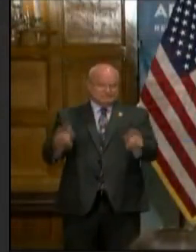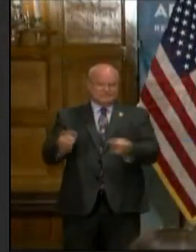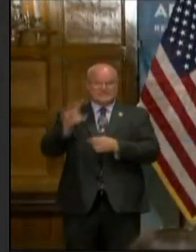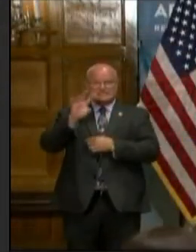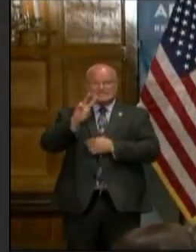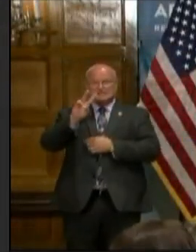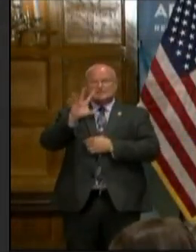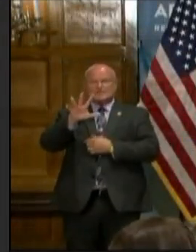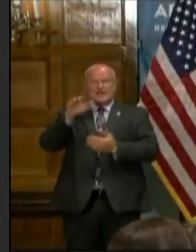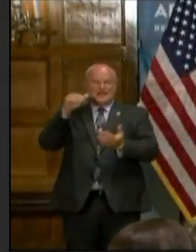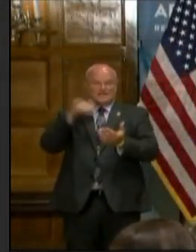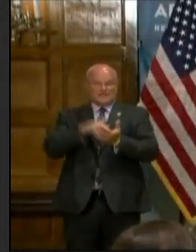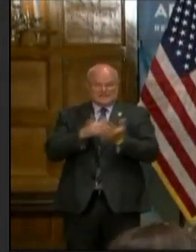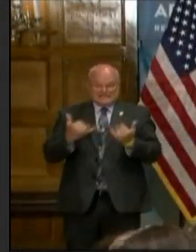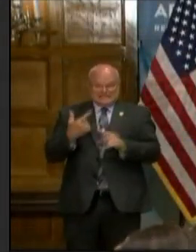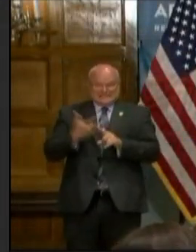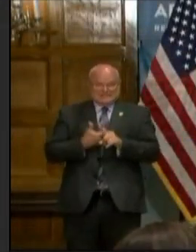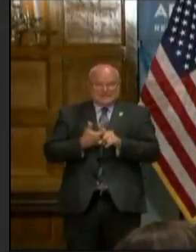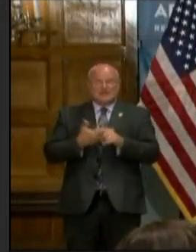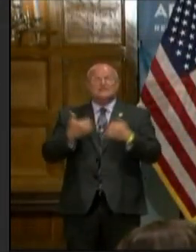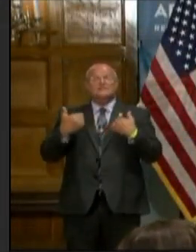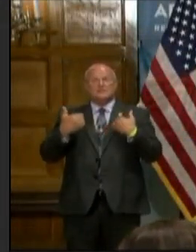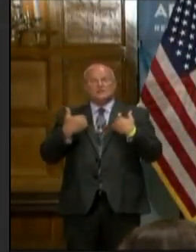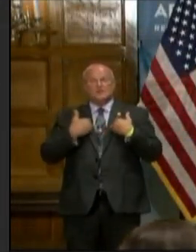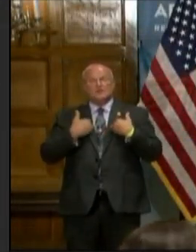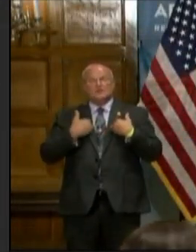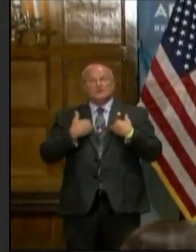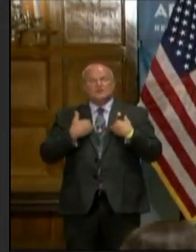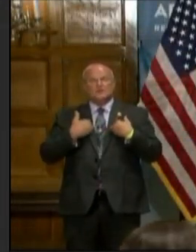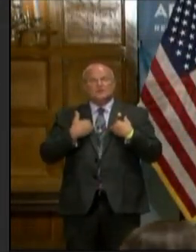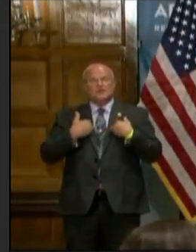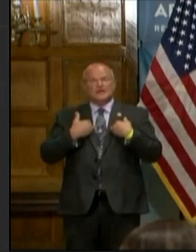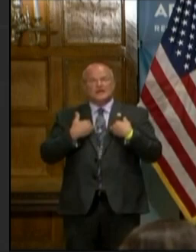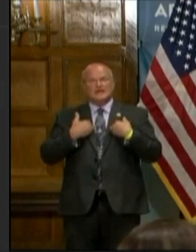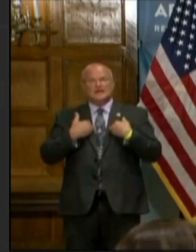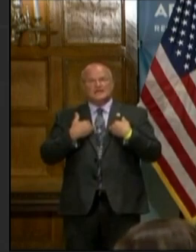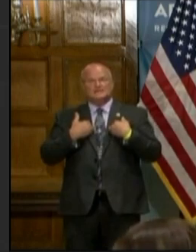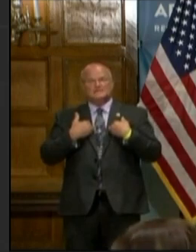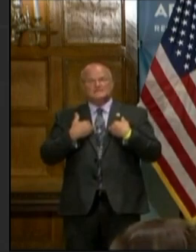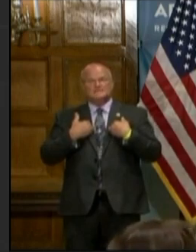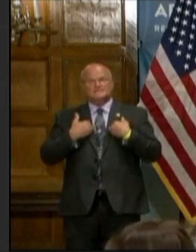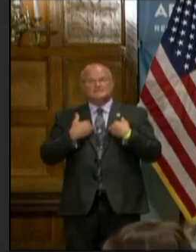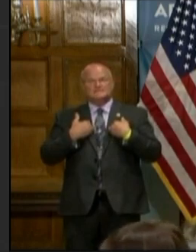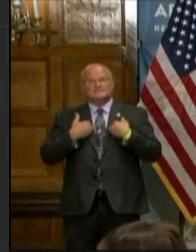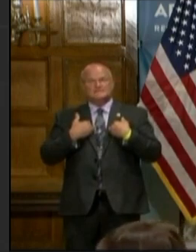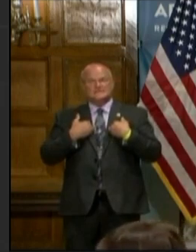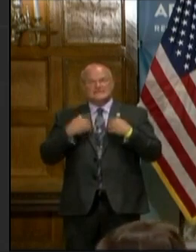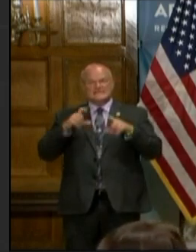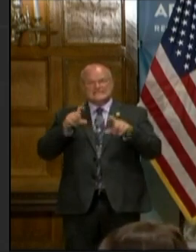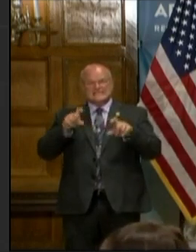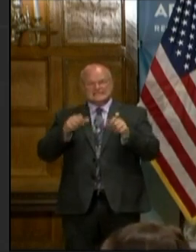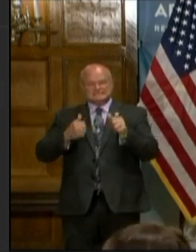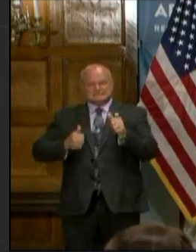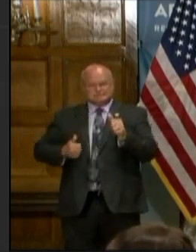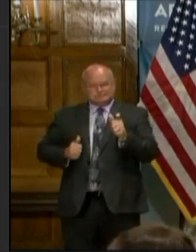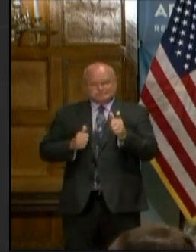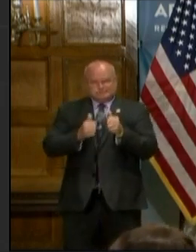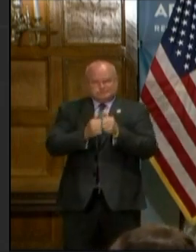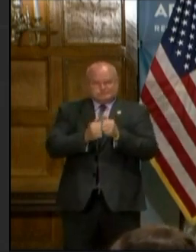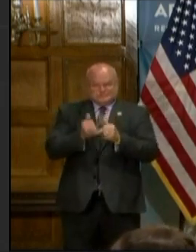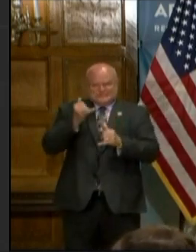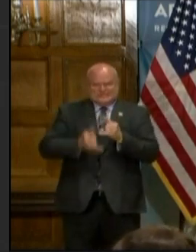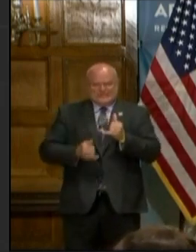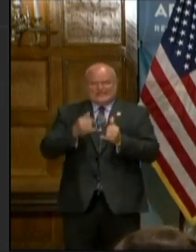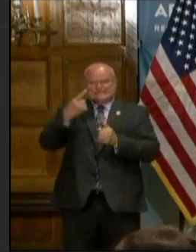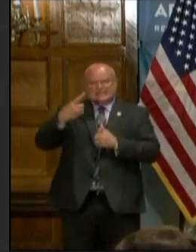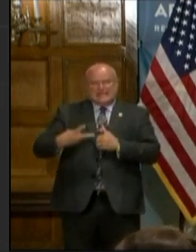is 75,000 through the month. So we've got some tests to make up over the latter part of